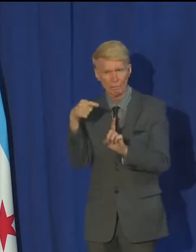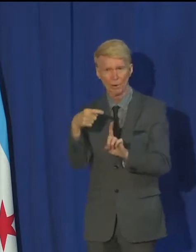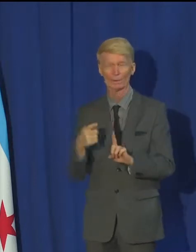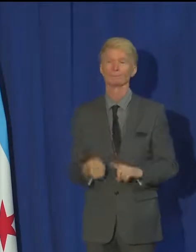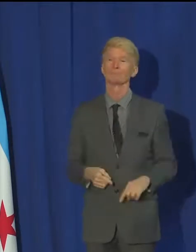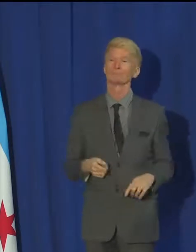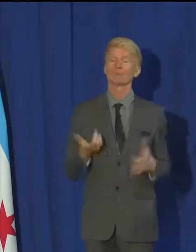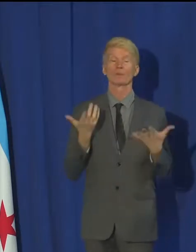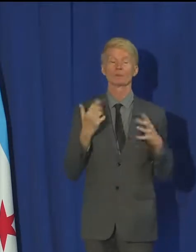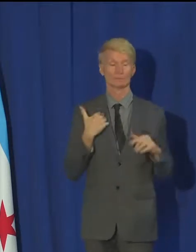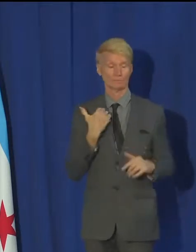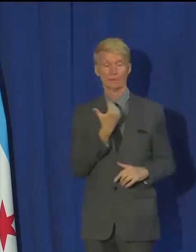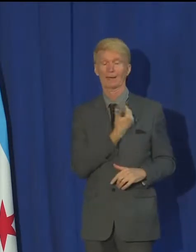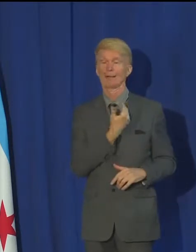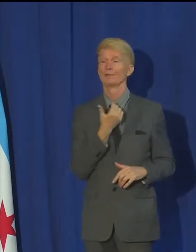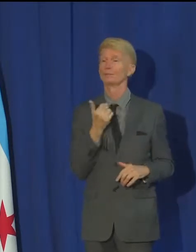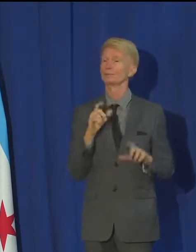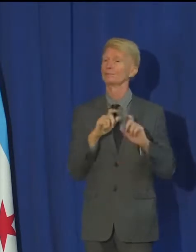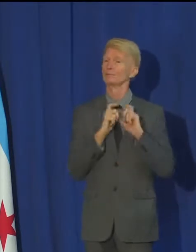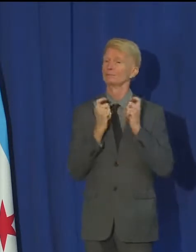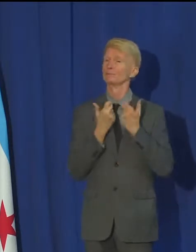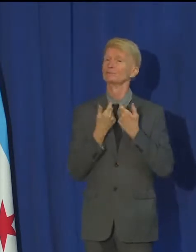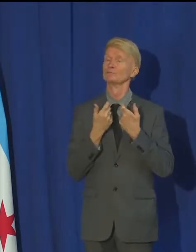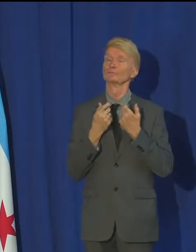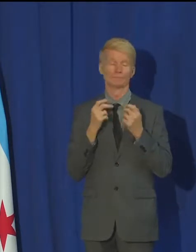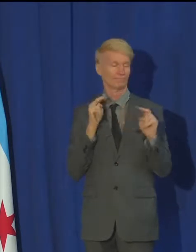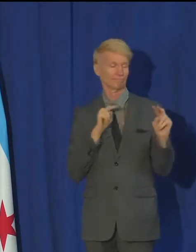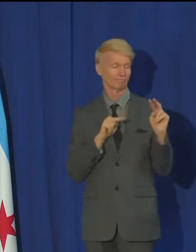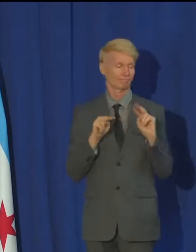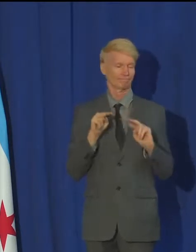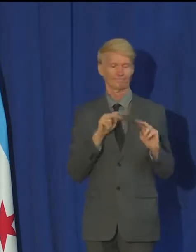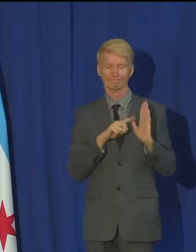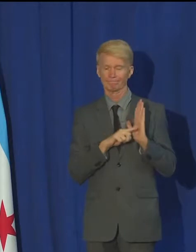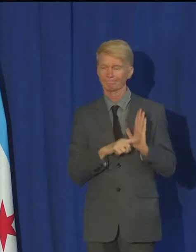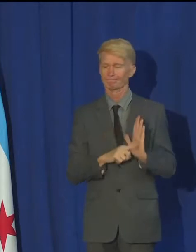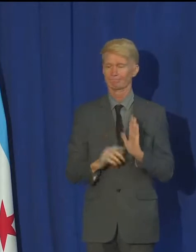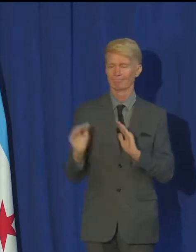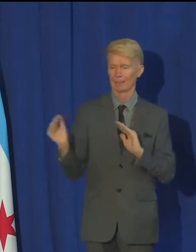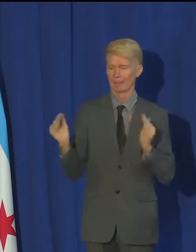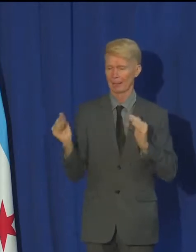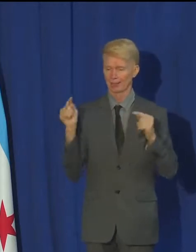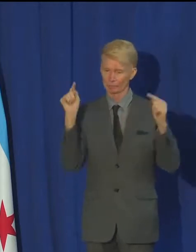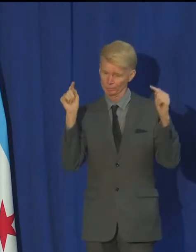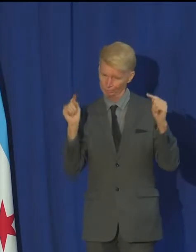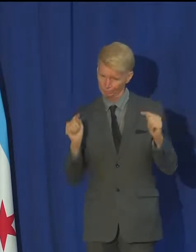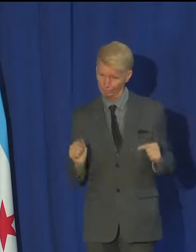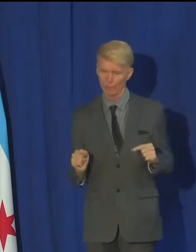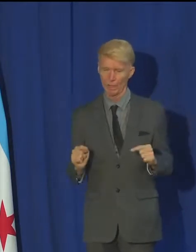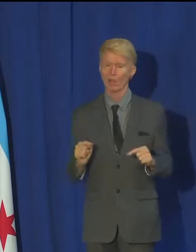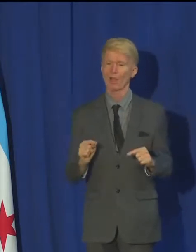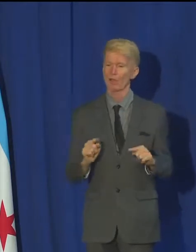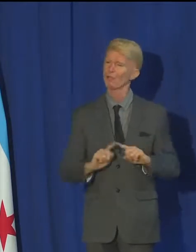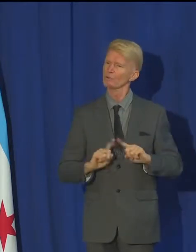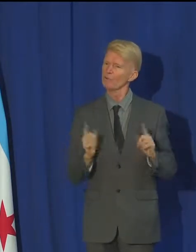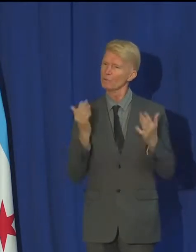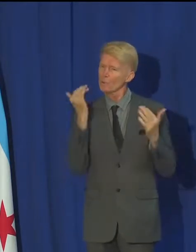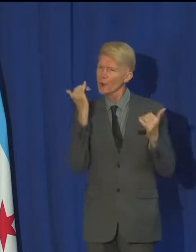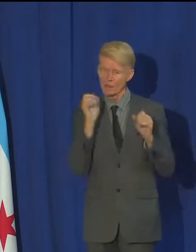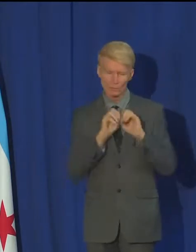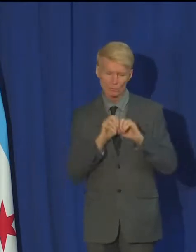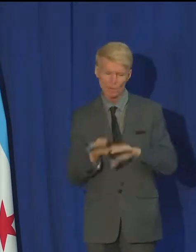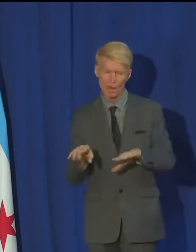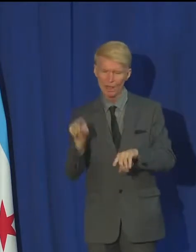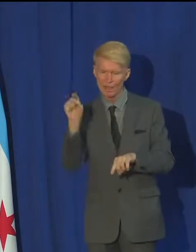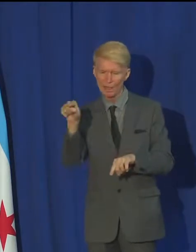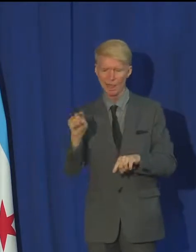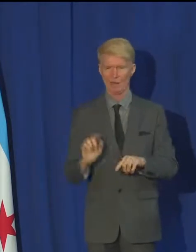team actually did some really interesting investigations looking at this and comparing what do we see differently in terms of spread in